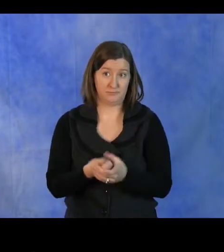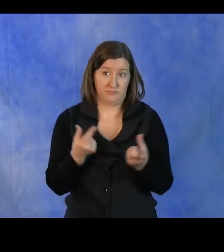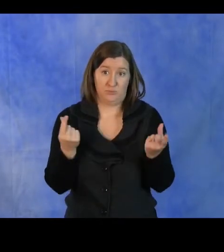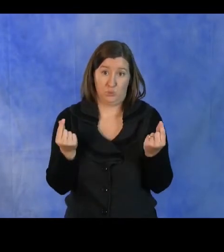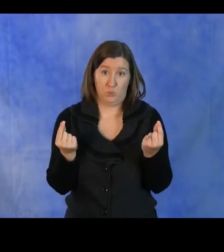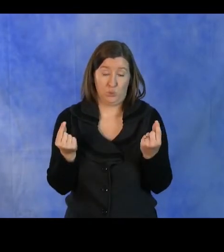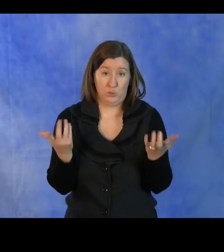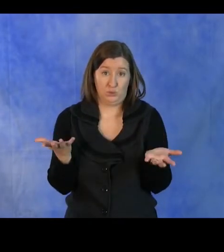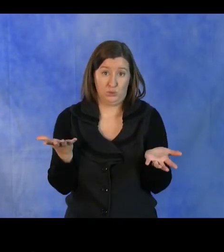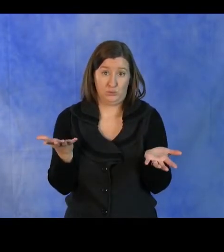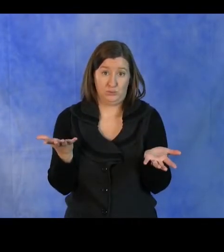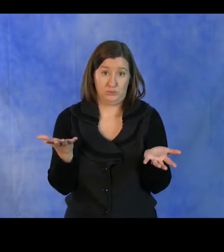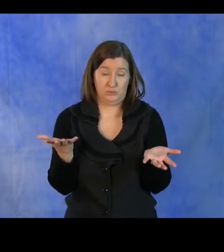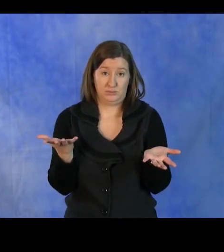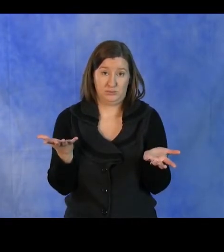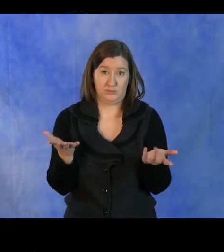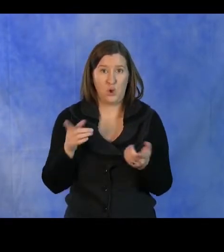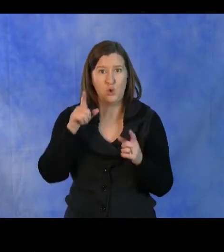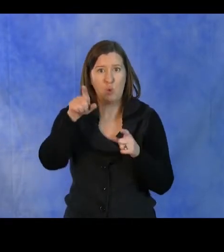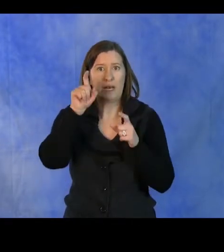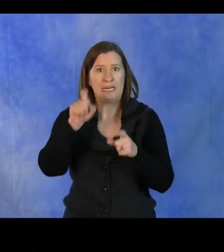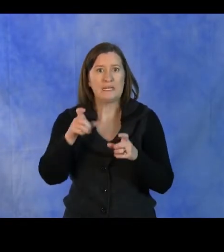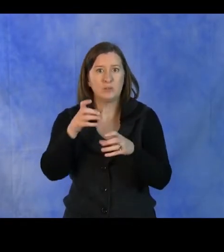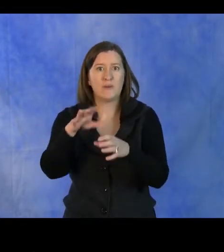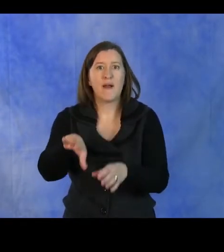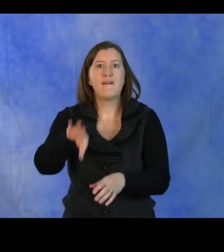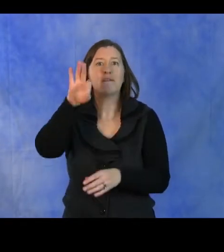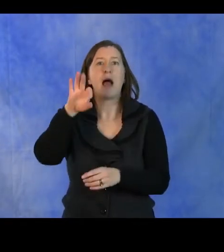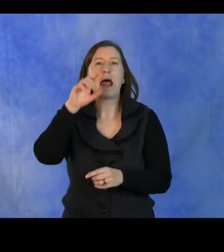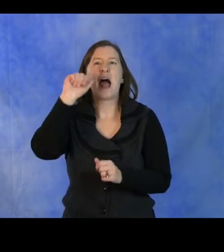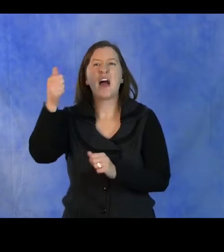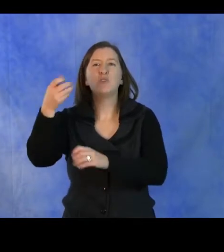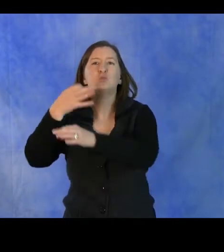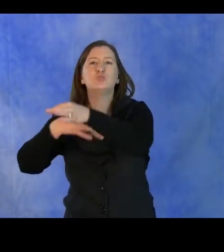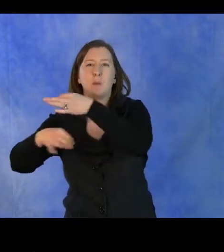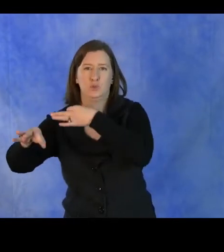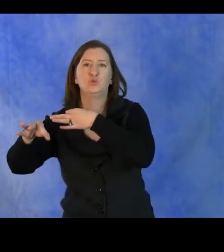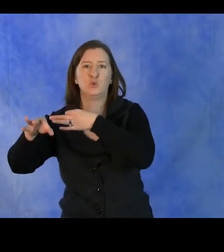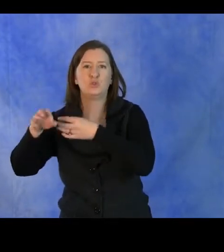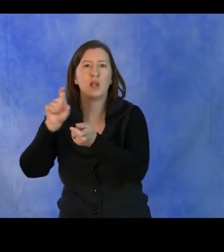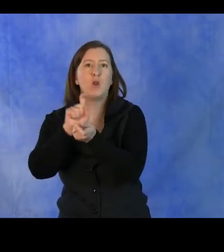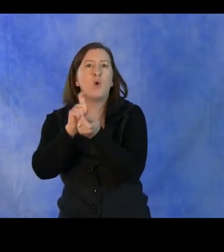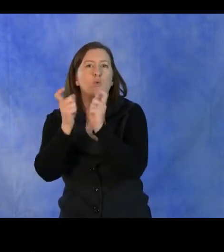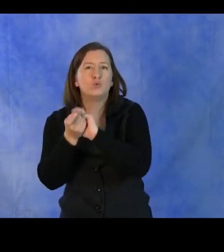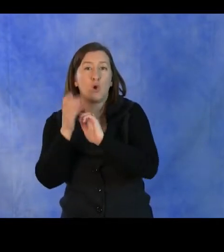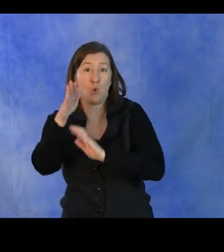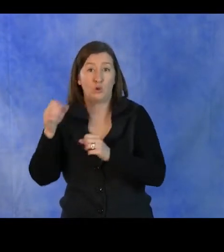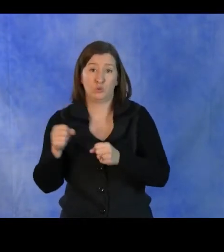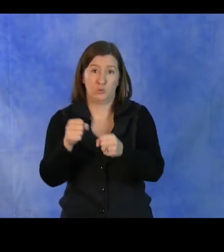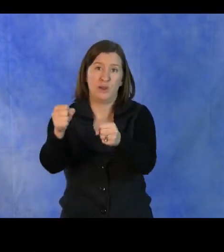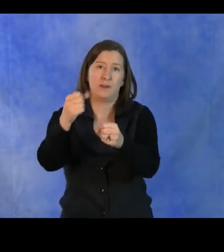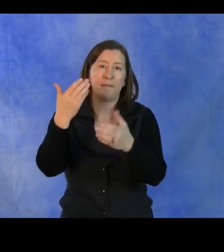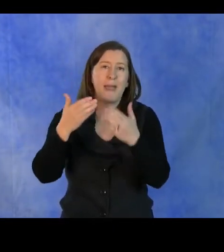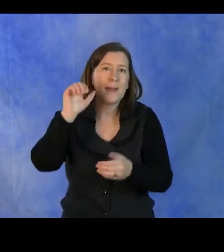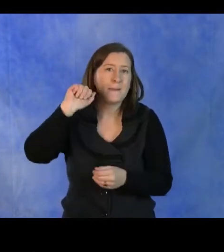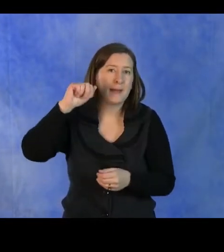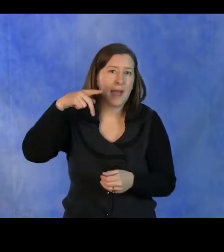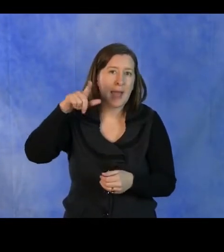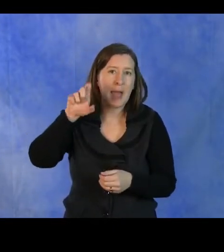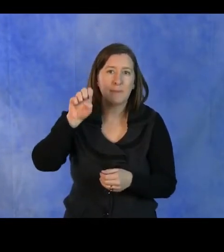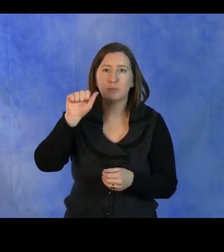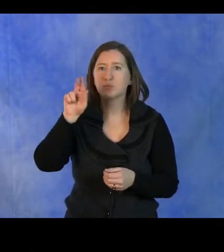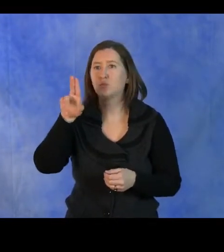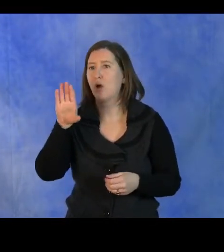1/8 of a cup of butter. So what do? You need to find another substitute or change